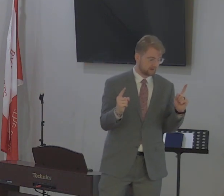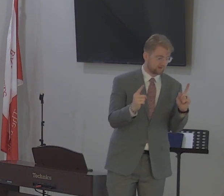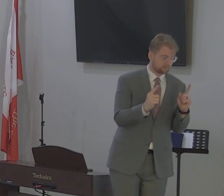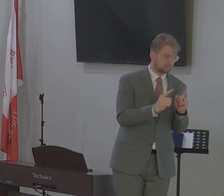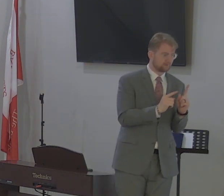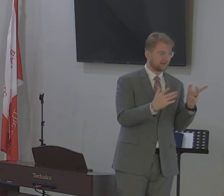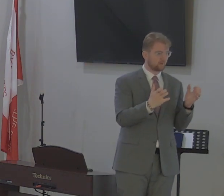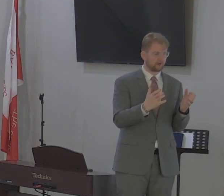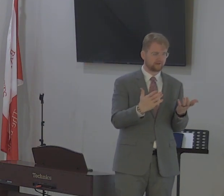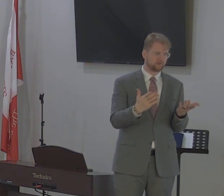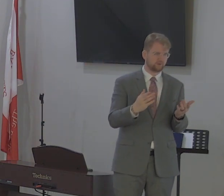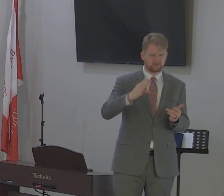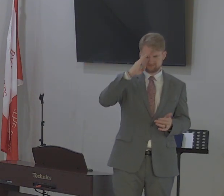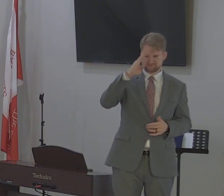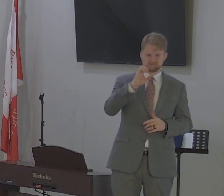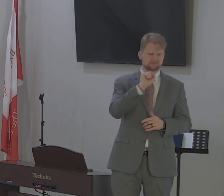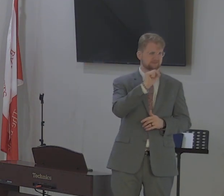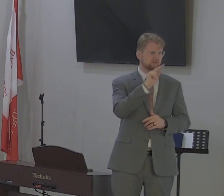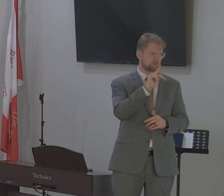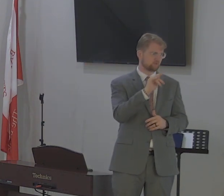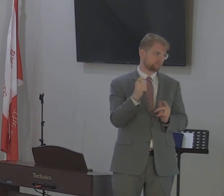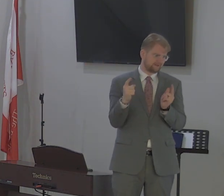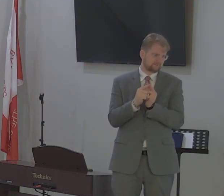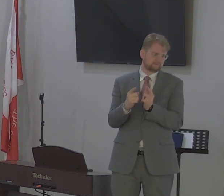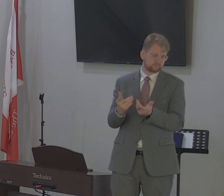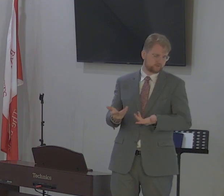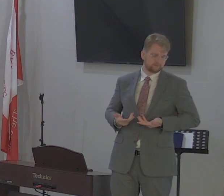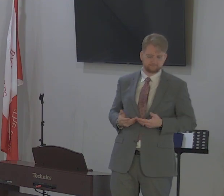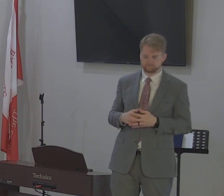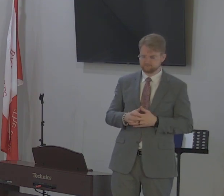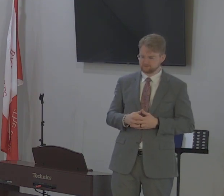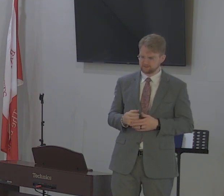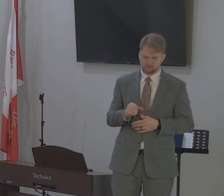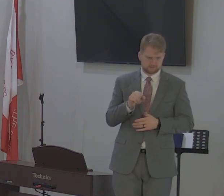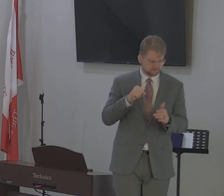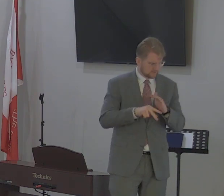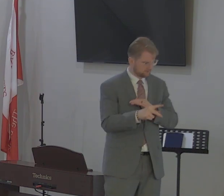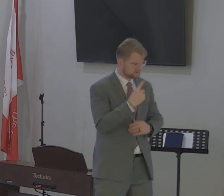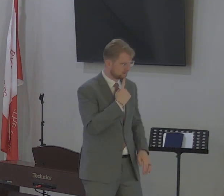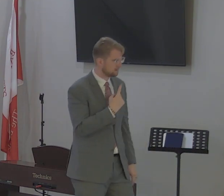him. And Samuel said, what hast thou done?